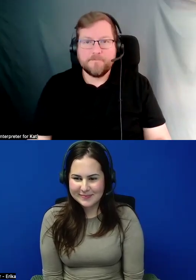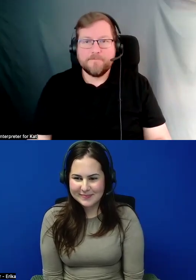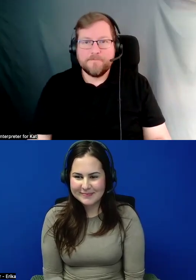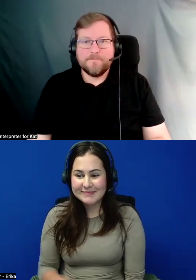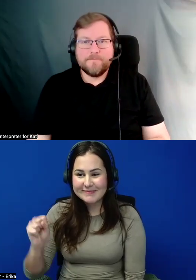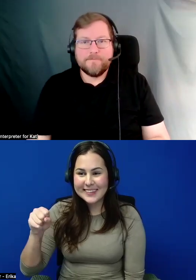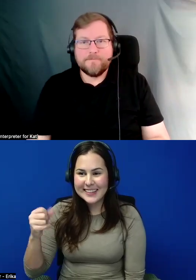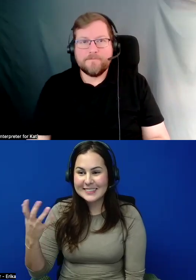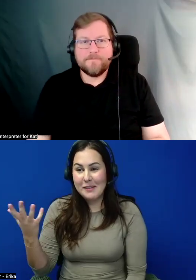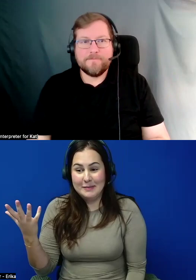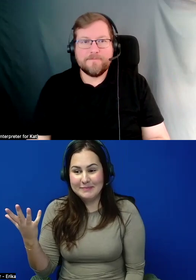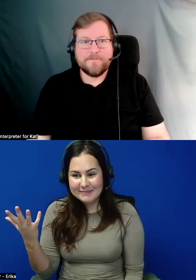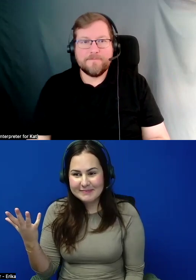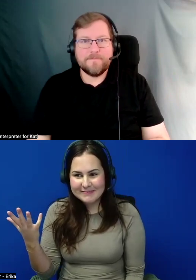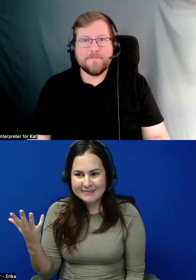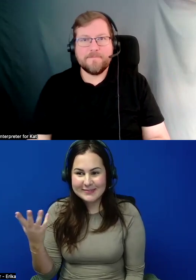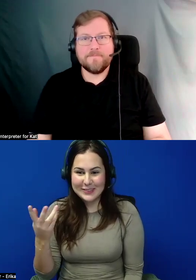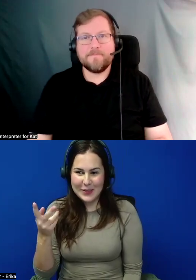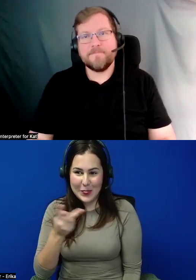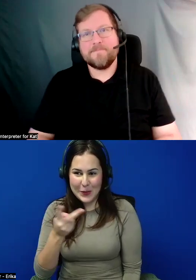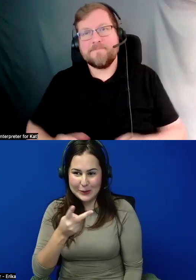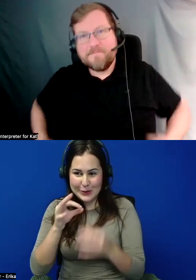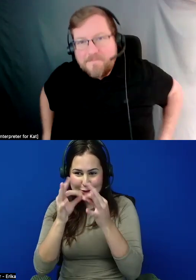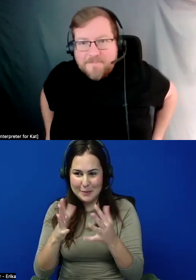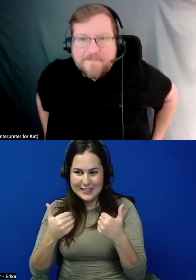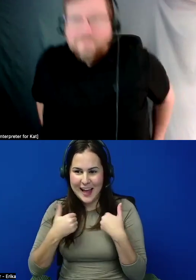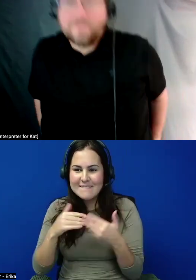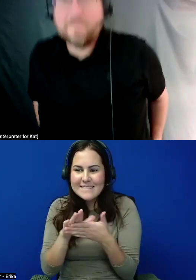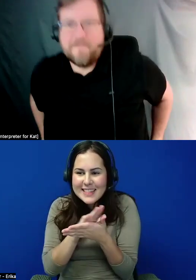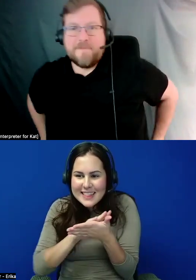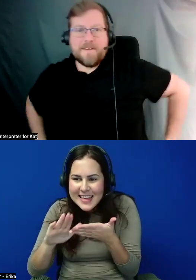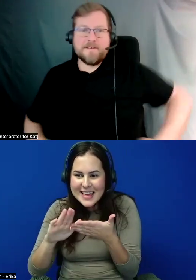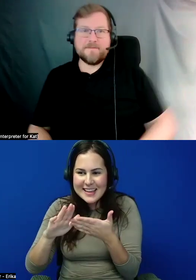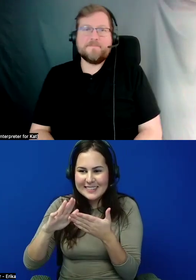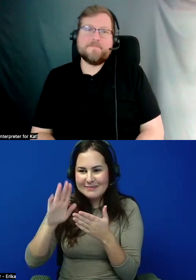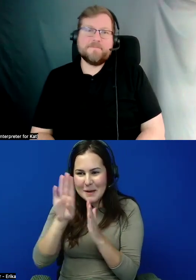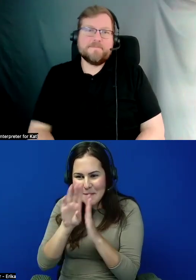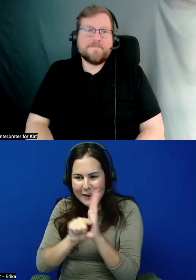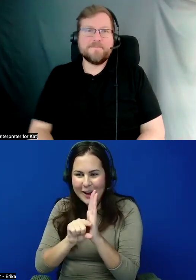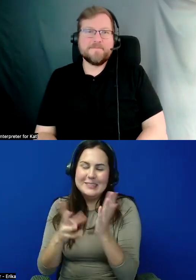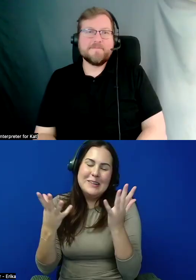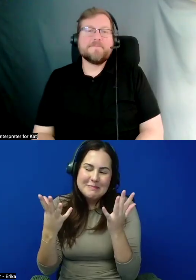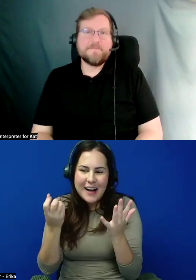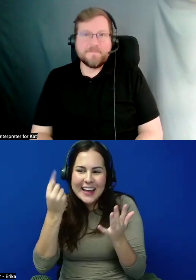Yes. Well, they have very clean backgrounds, so I imagine so everything is very visible.